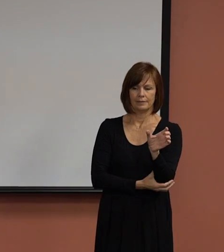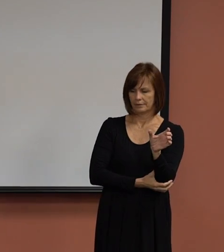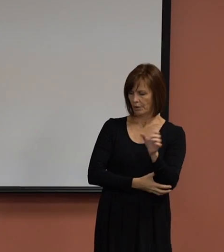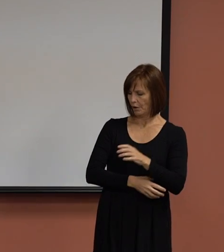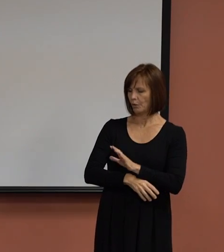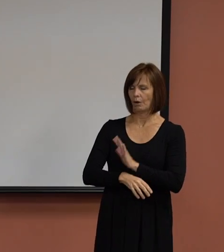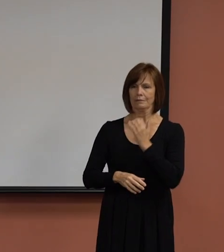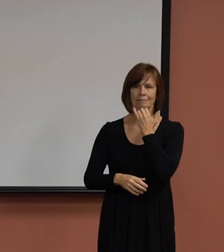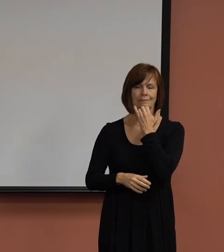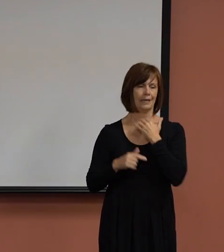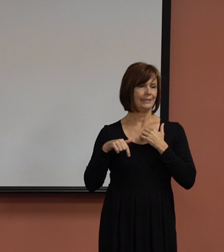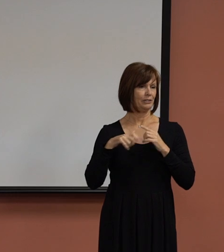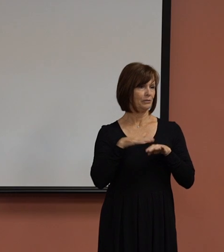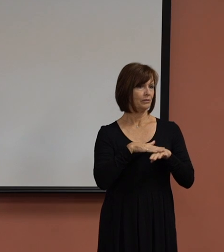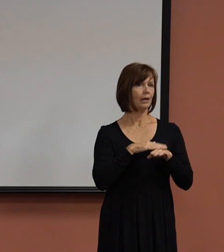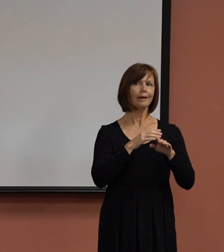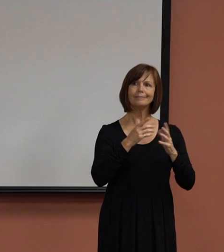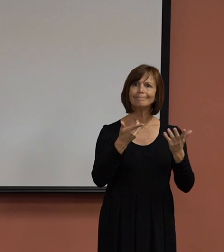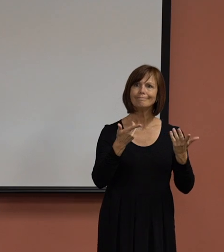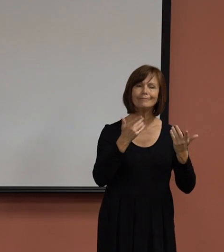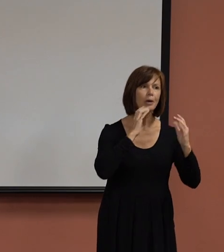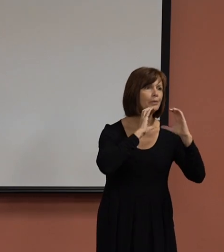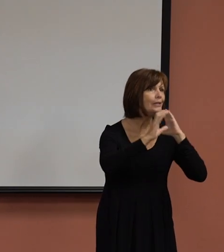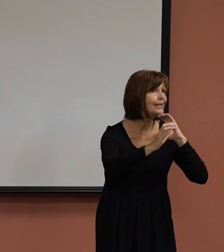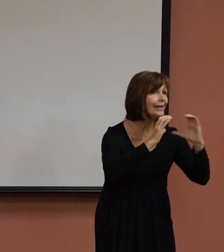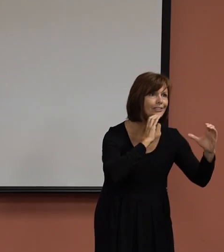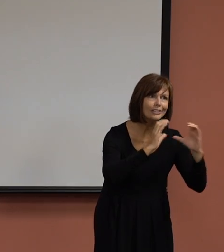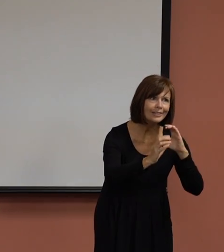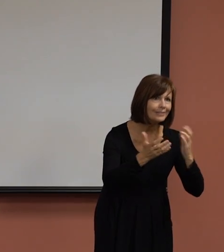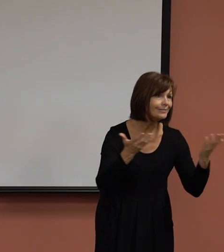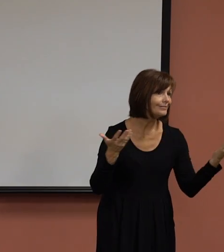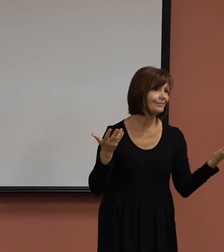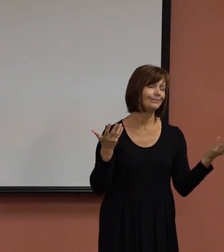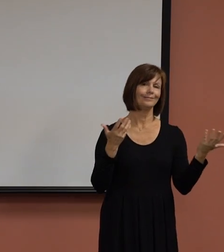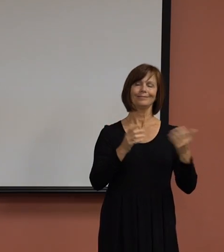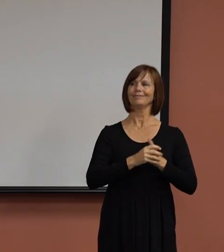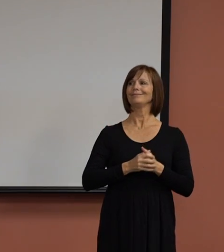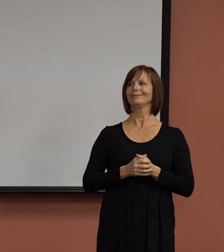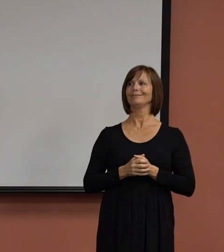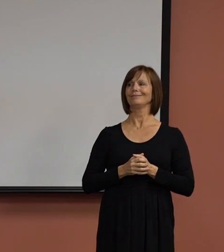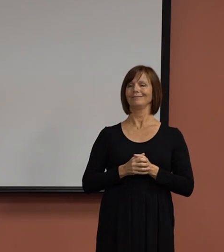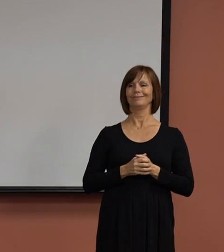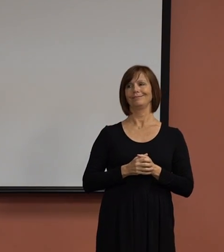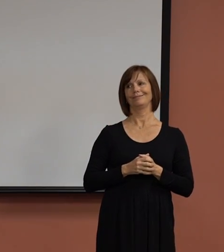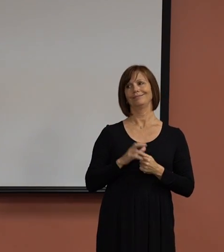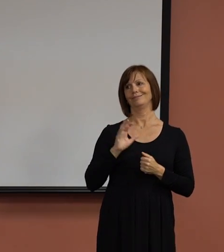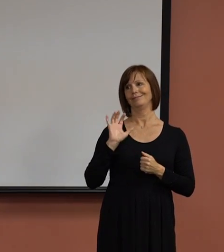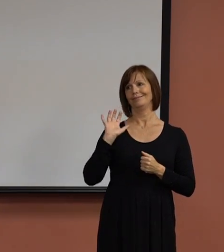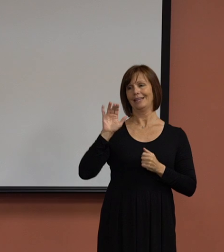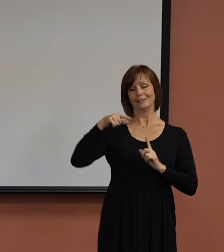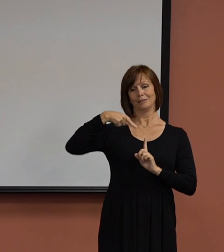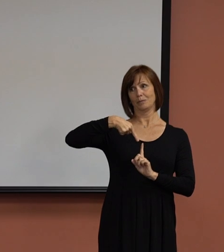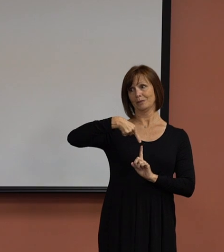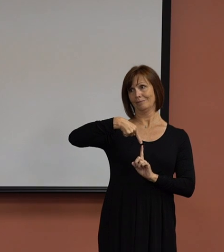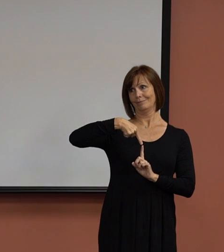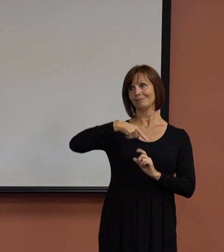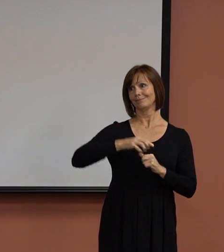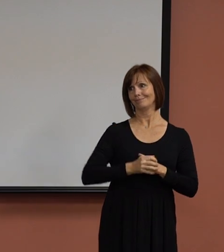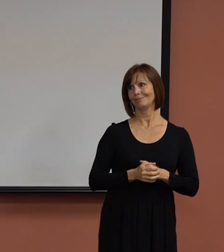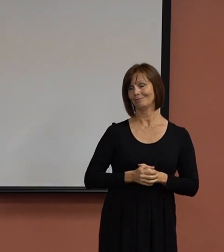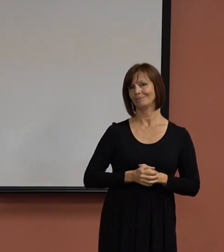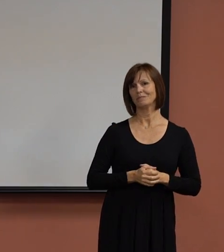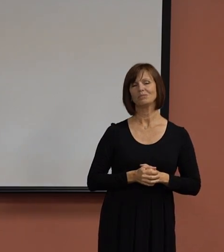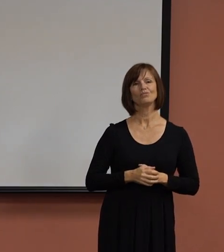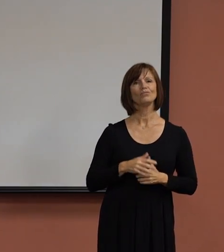need to slow down. It's communication, two-way communication. That covers it all, right?